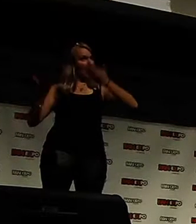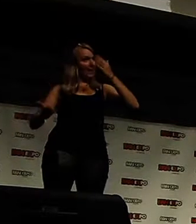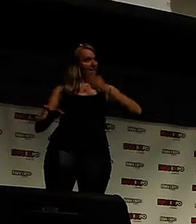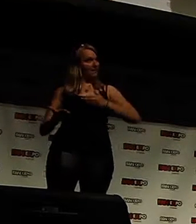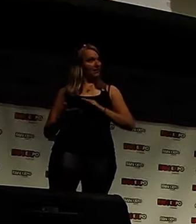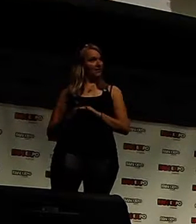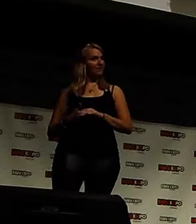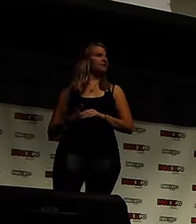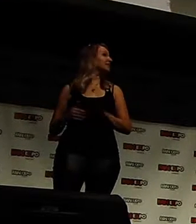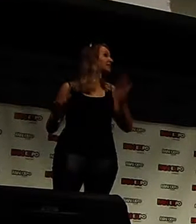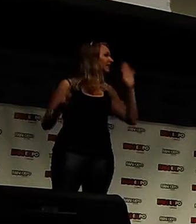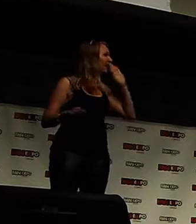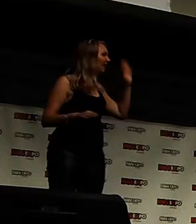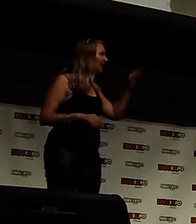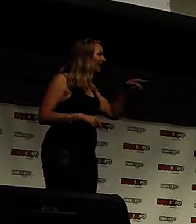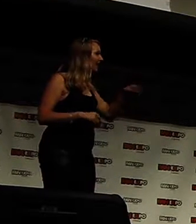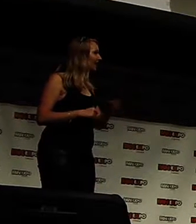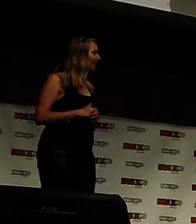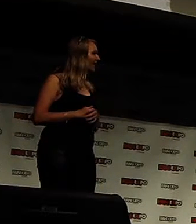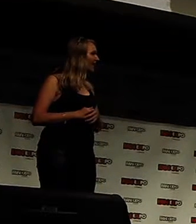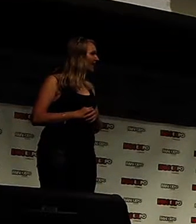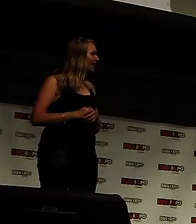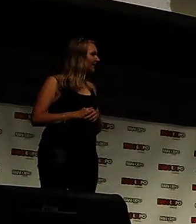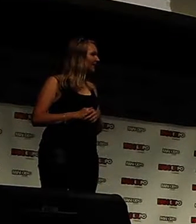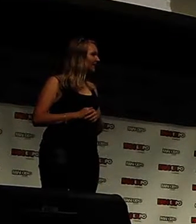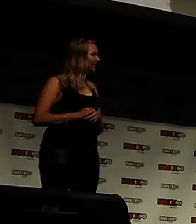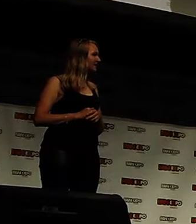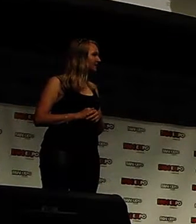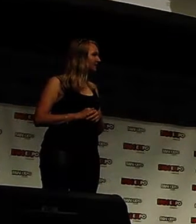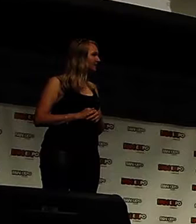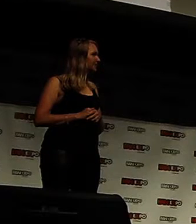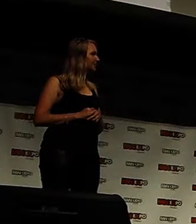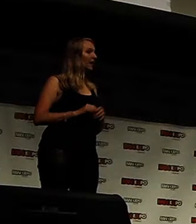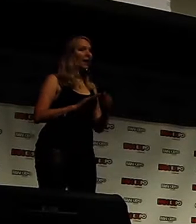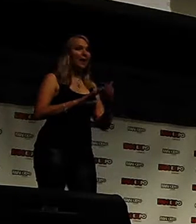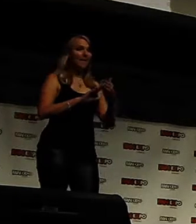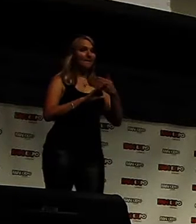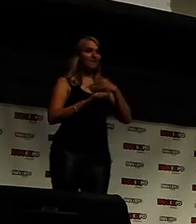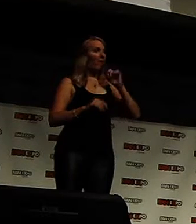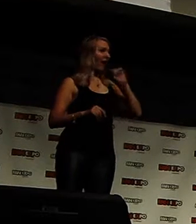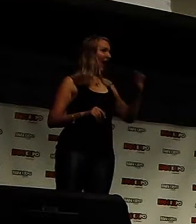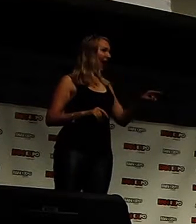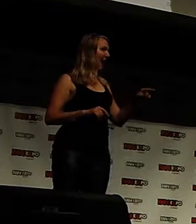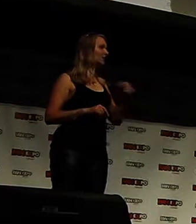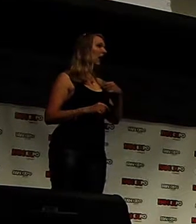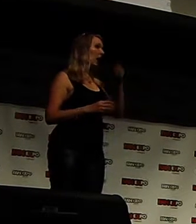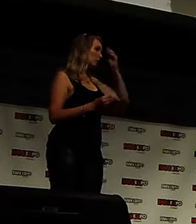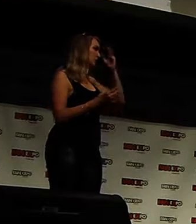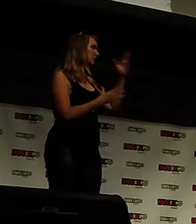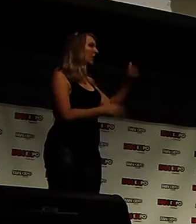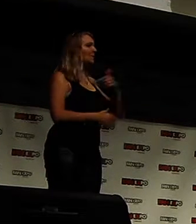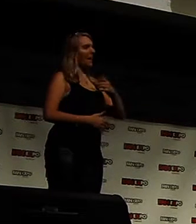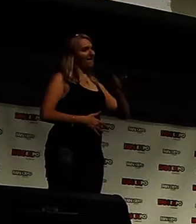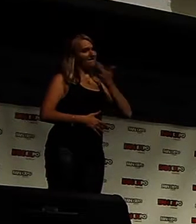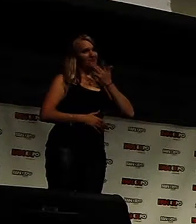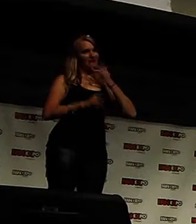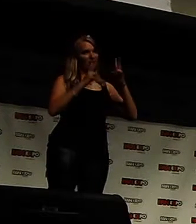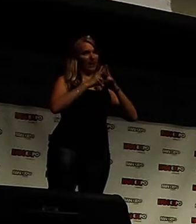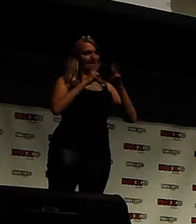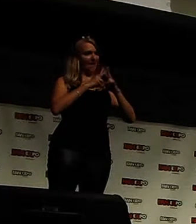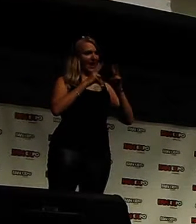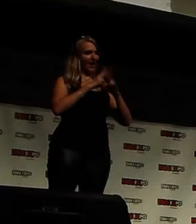That we know of. Hello, sir. Hey, buddy. Before I say my question, I just want to say you're my favorite companion.